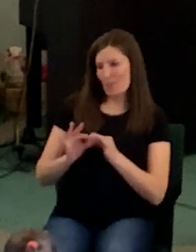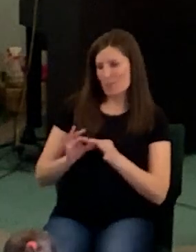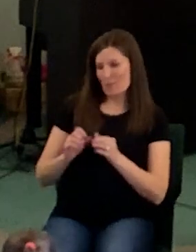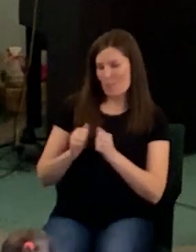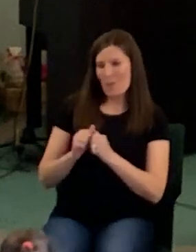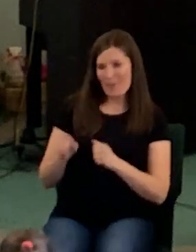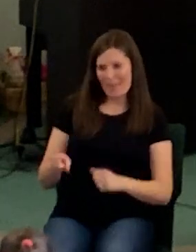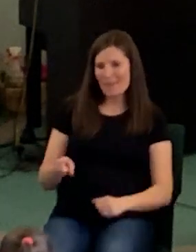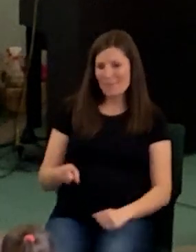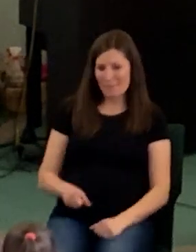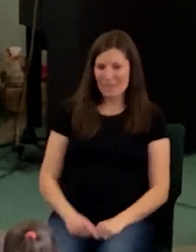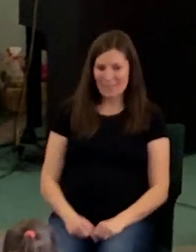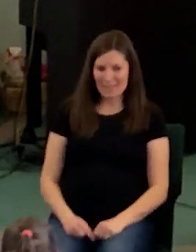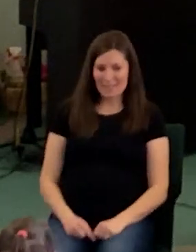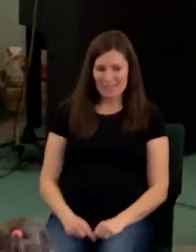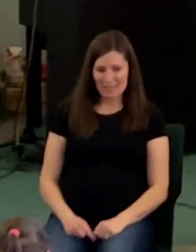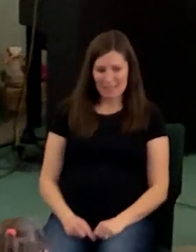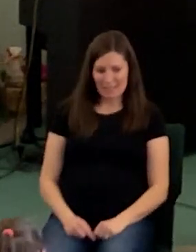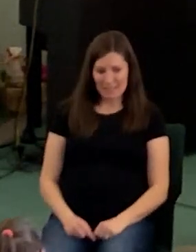him.